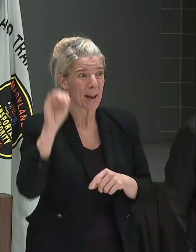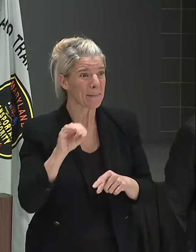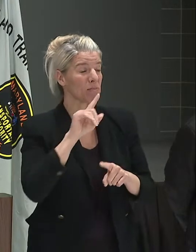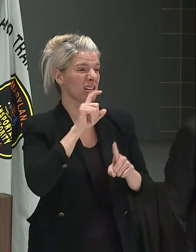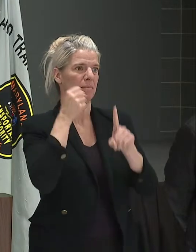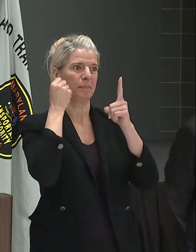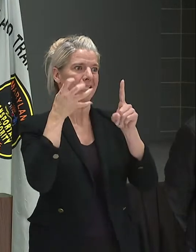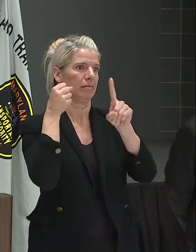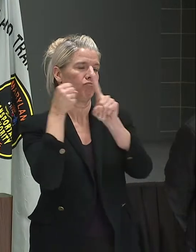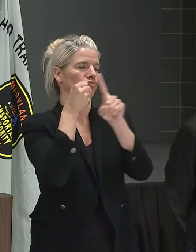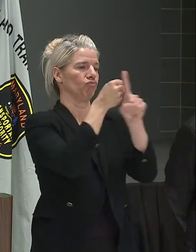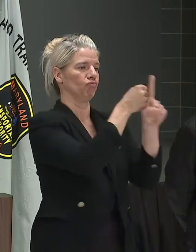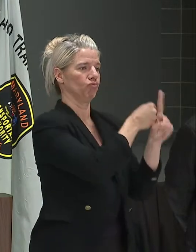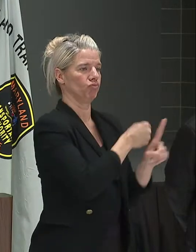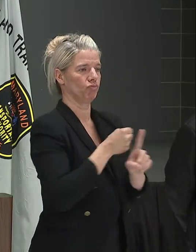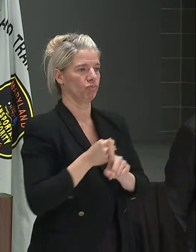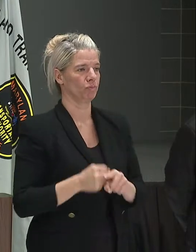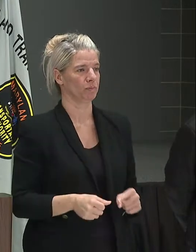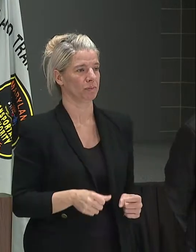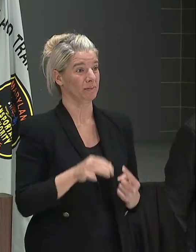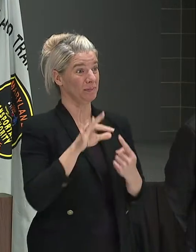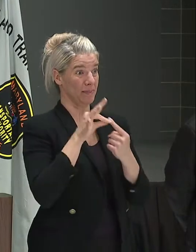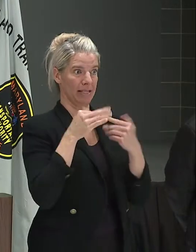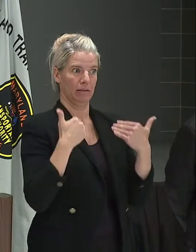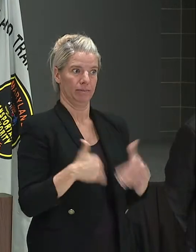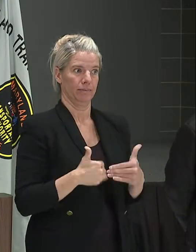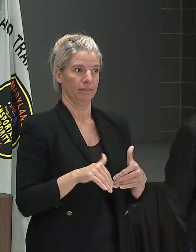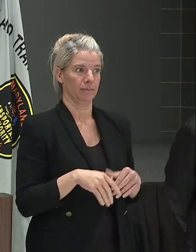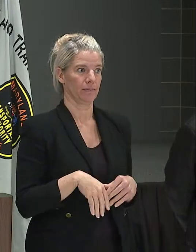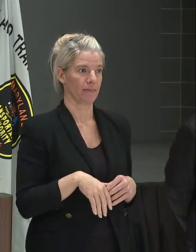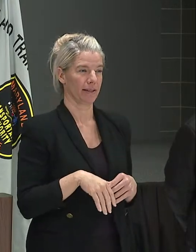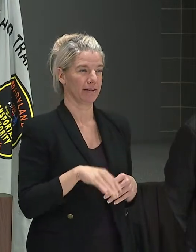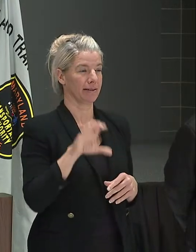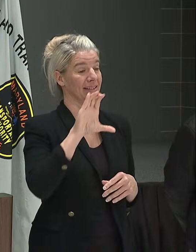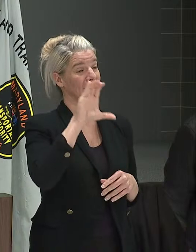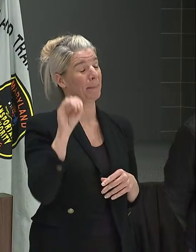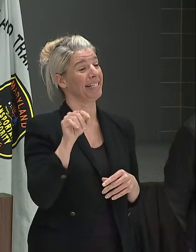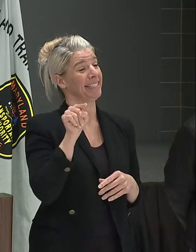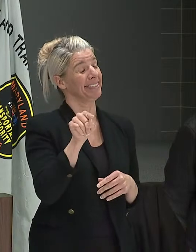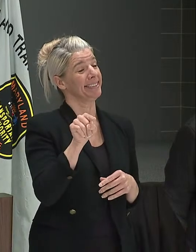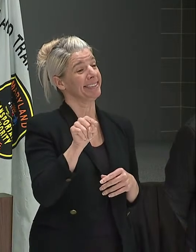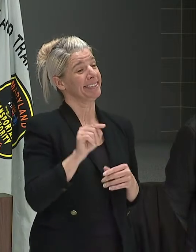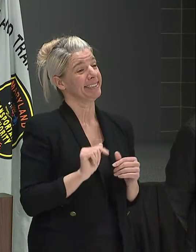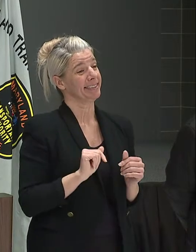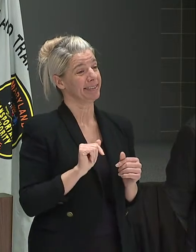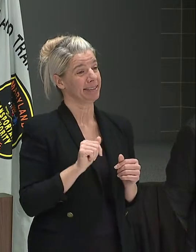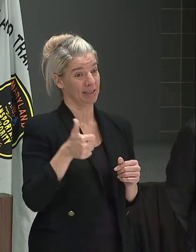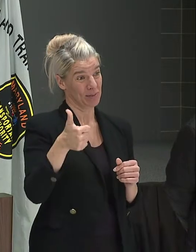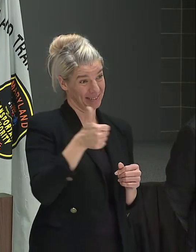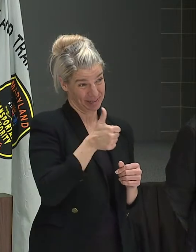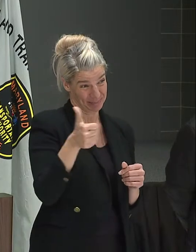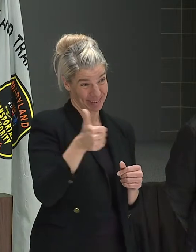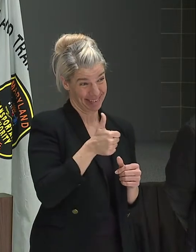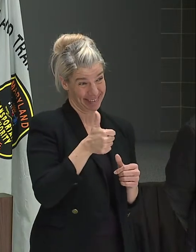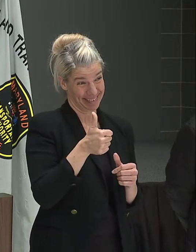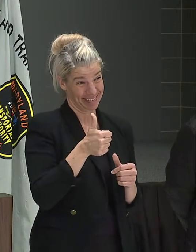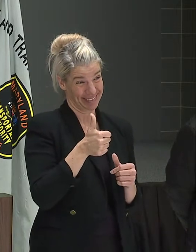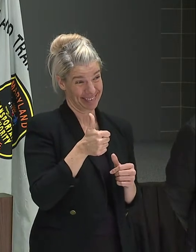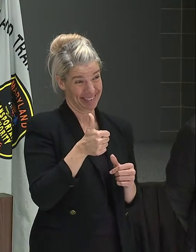that's especially true if your company is transporting hazardous